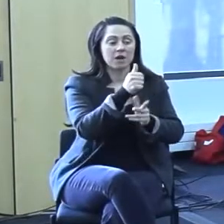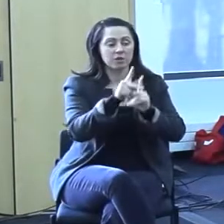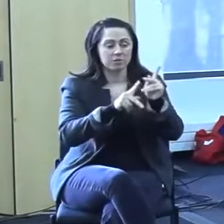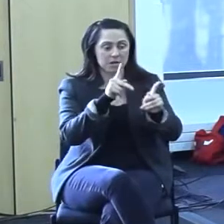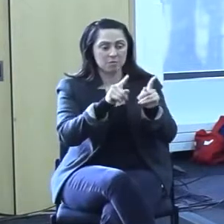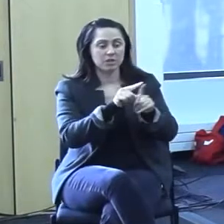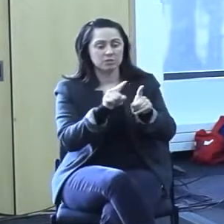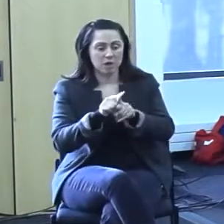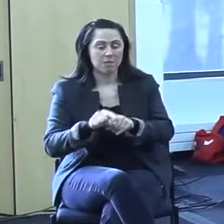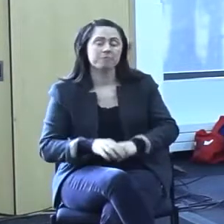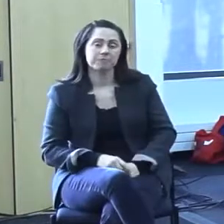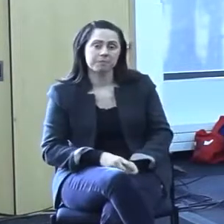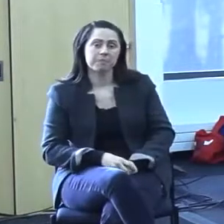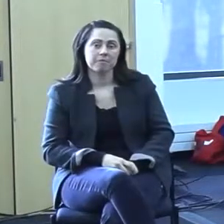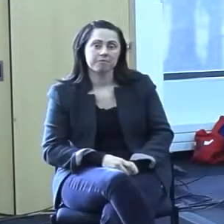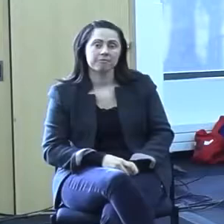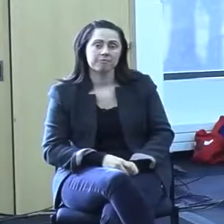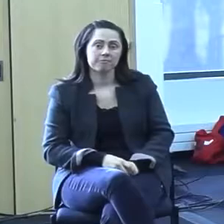well.